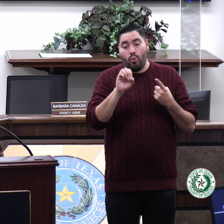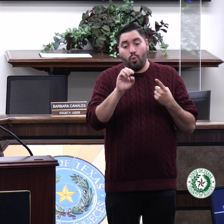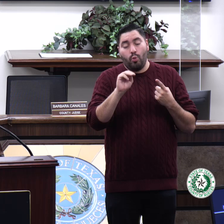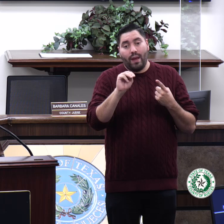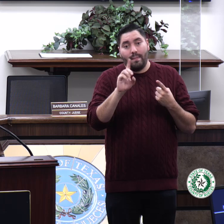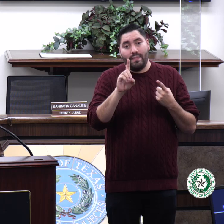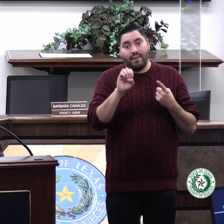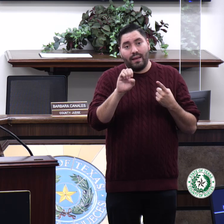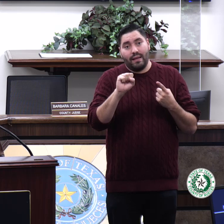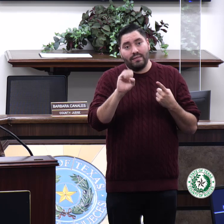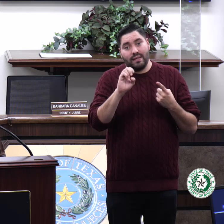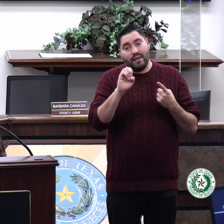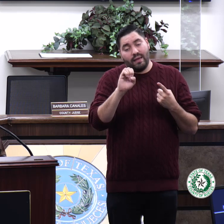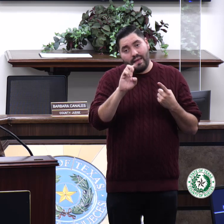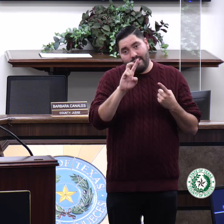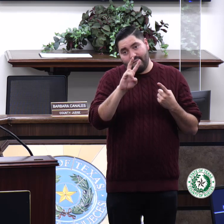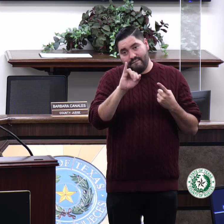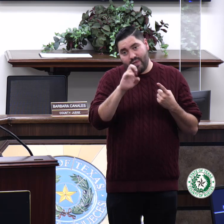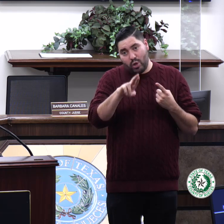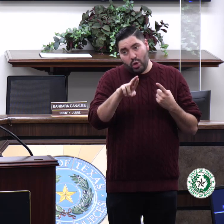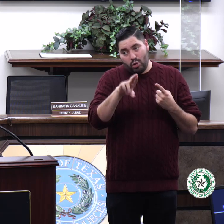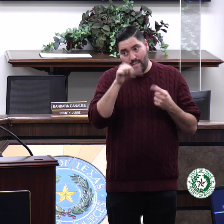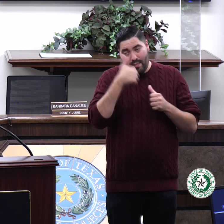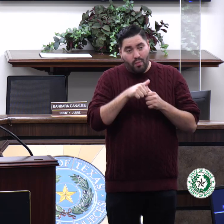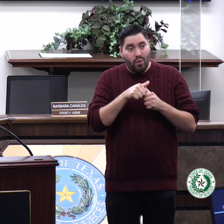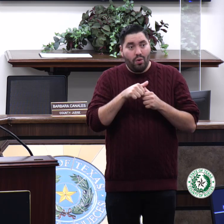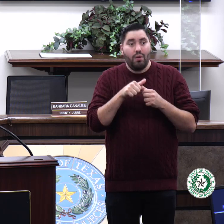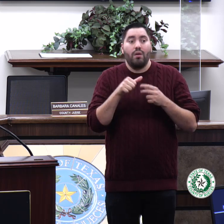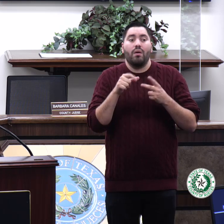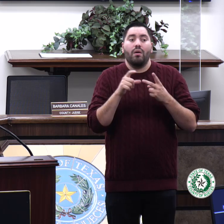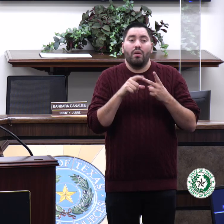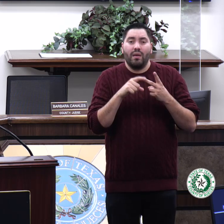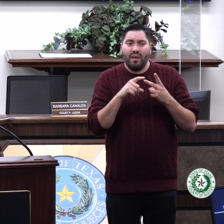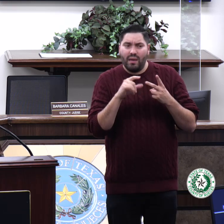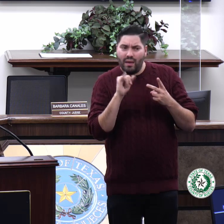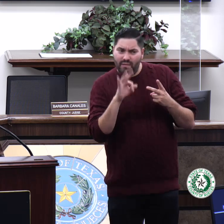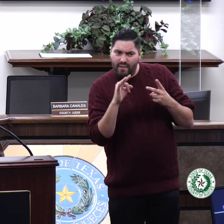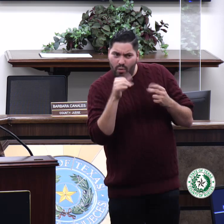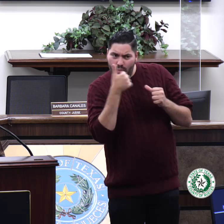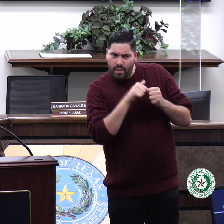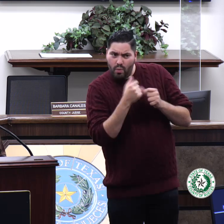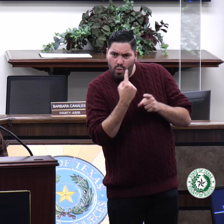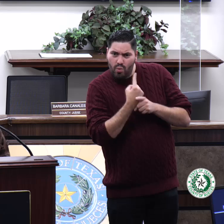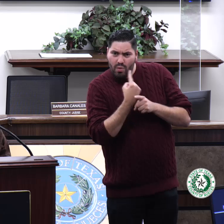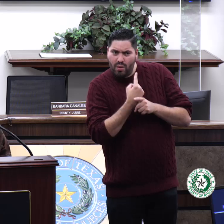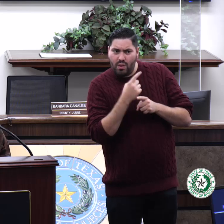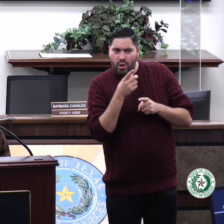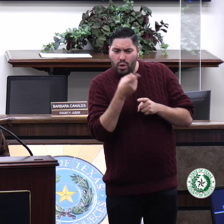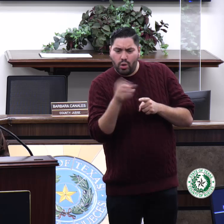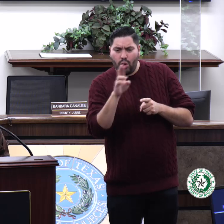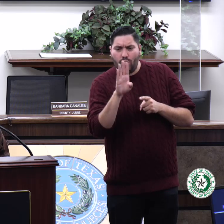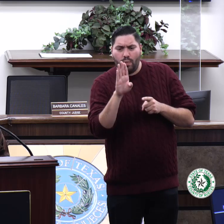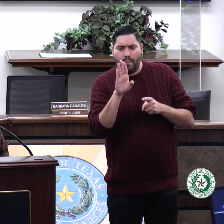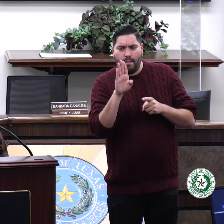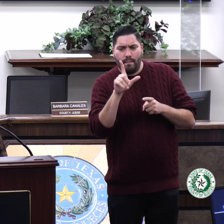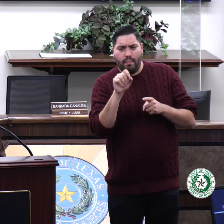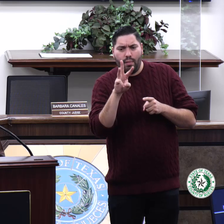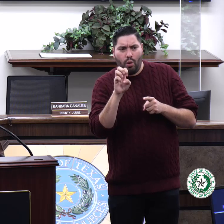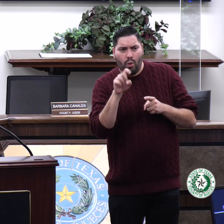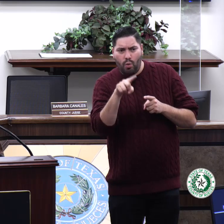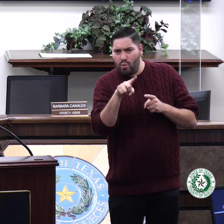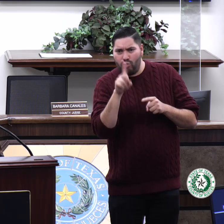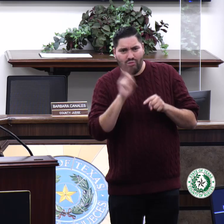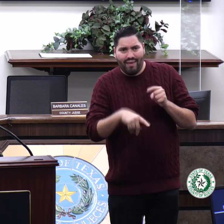right? But in remdesivir, Dr. Blow is infused, if I remember correctly, not orally taken as a